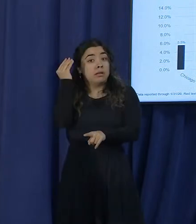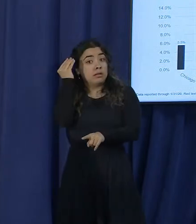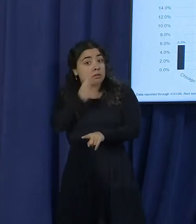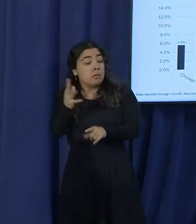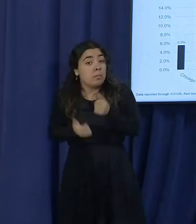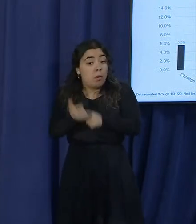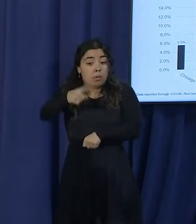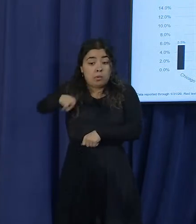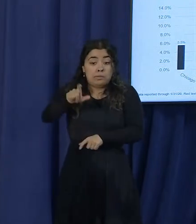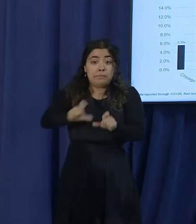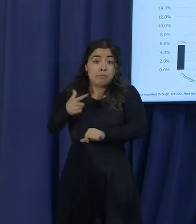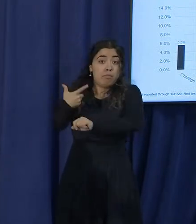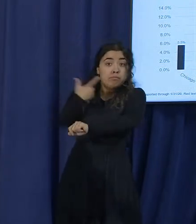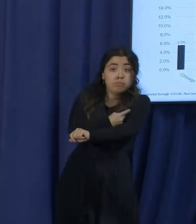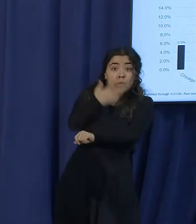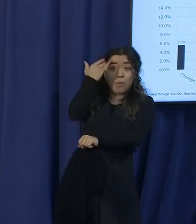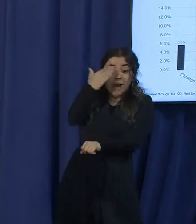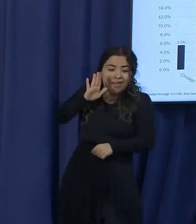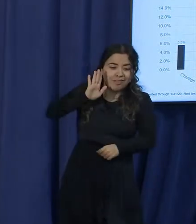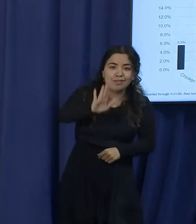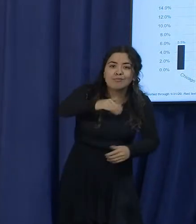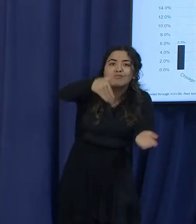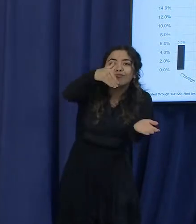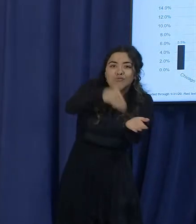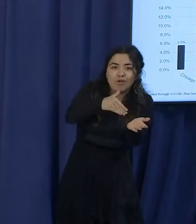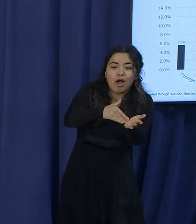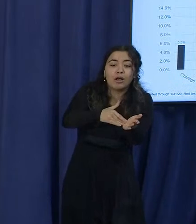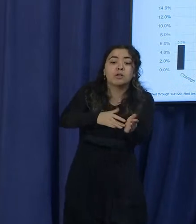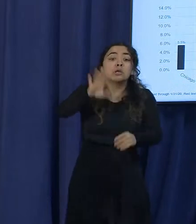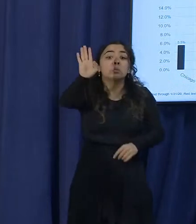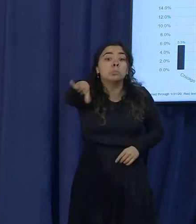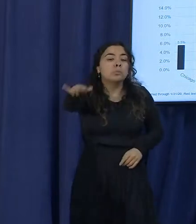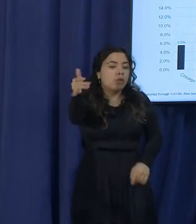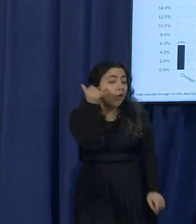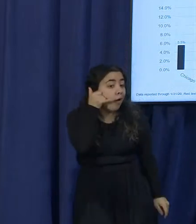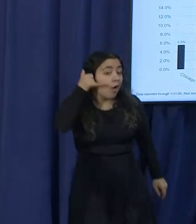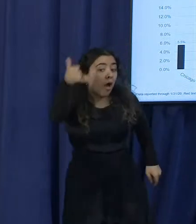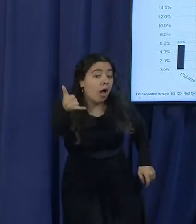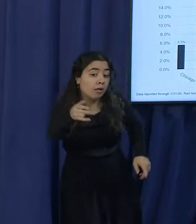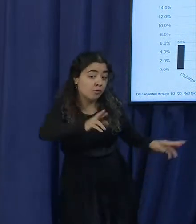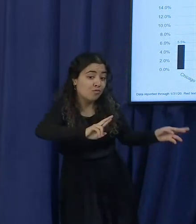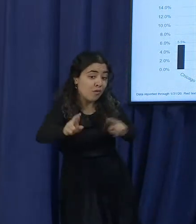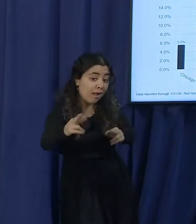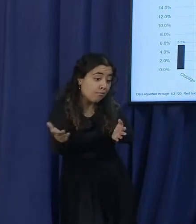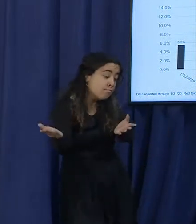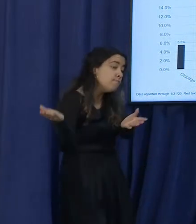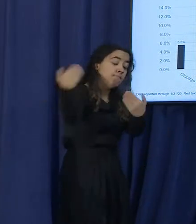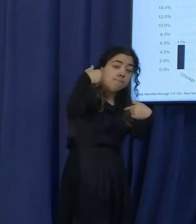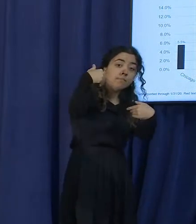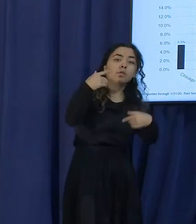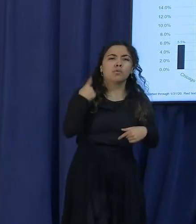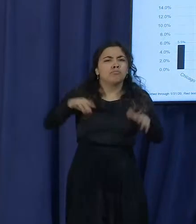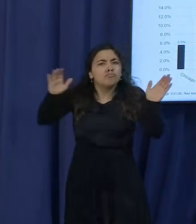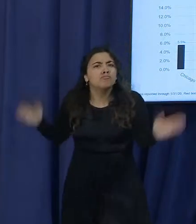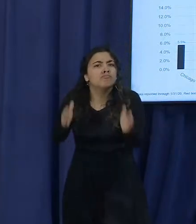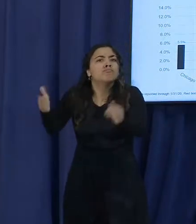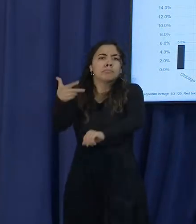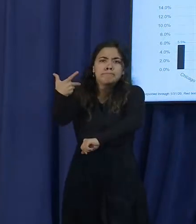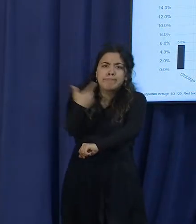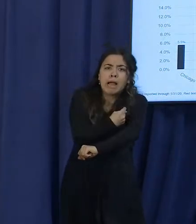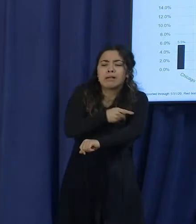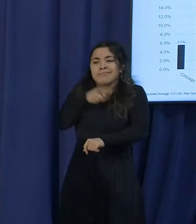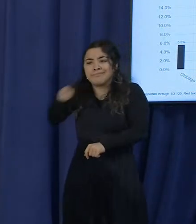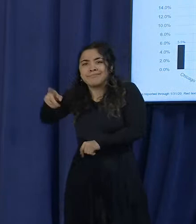their vaccine because their healthcare provider is calling them. We've pushed vaccine to hospitals,